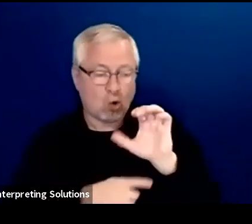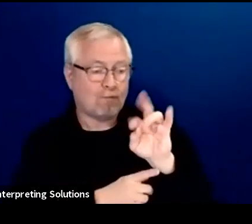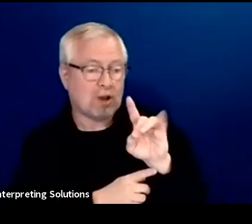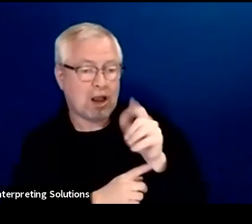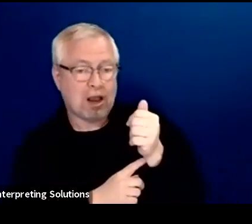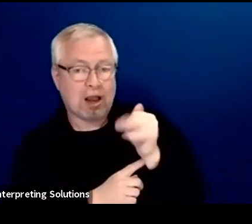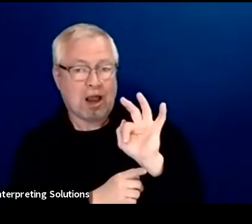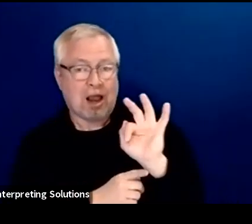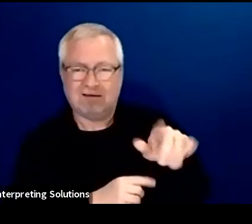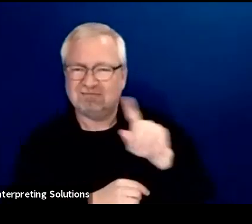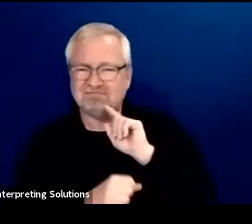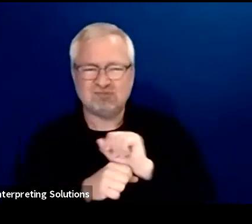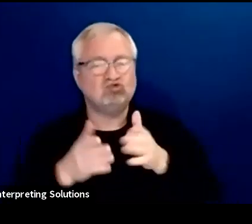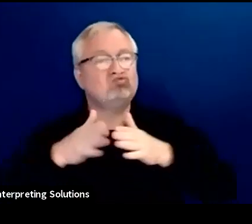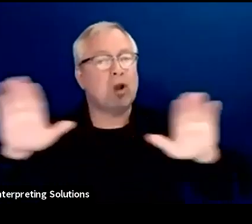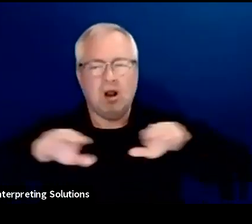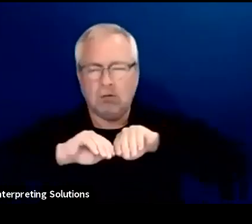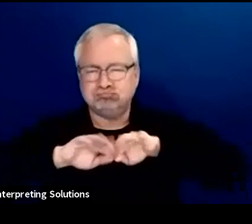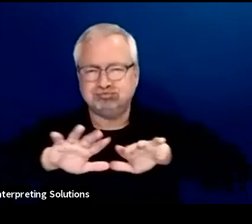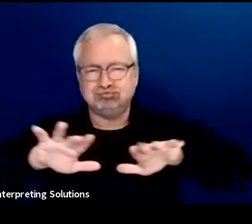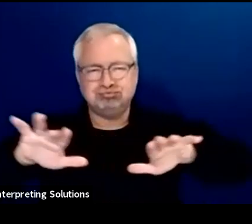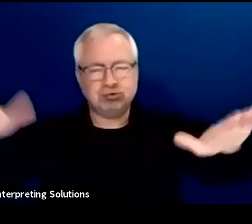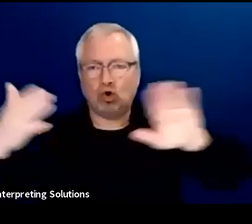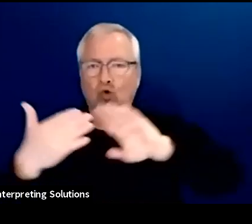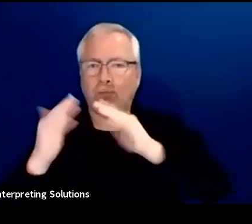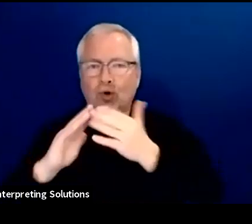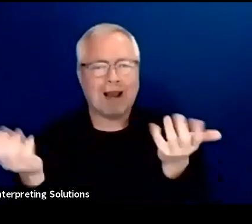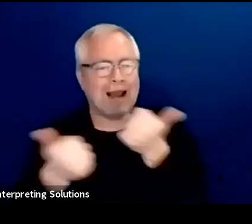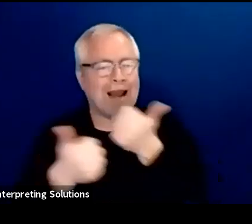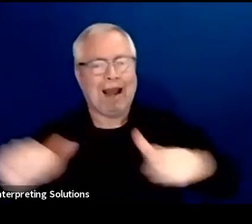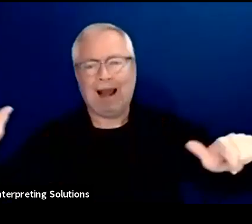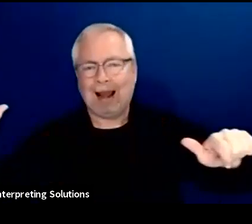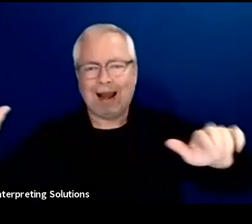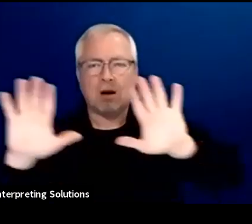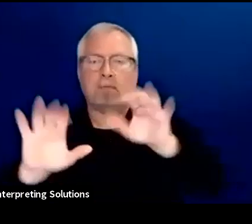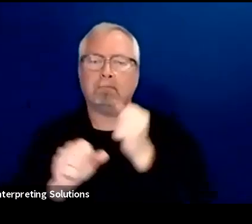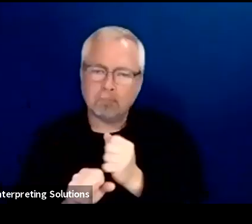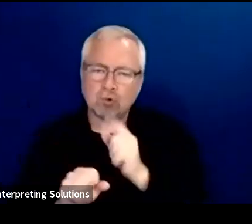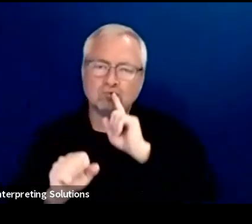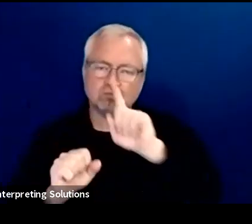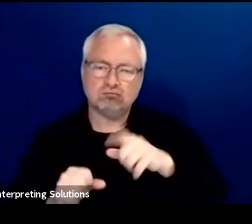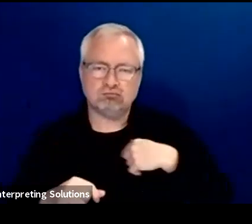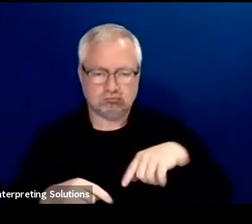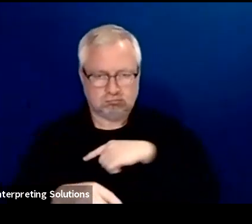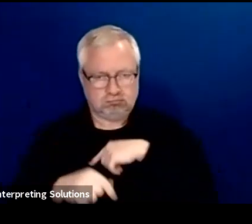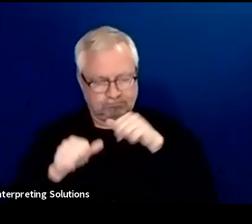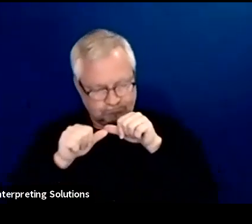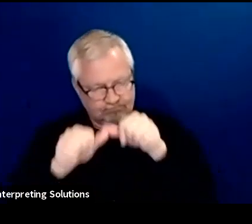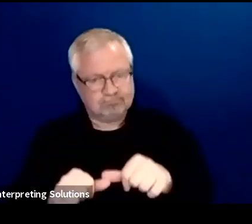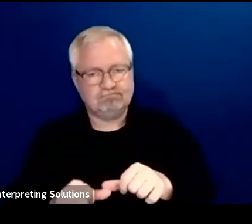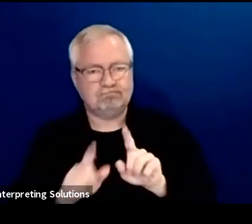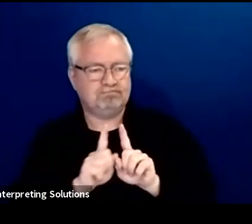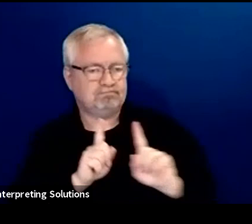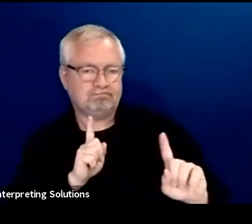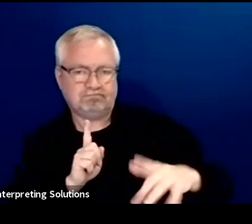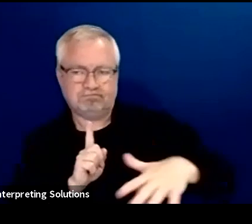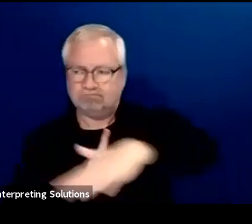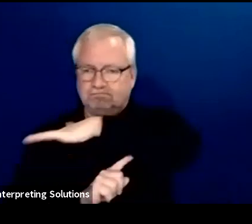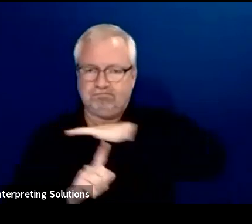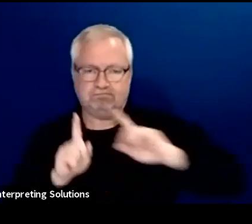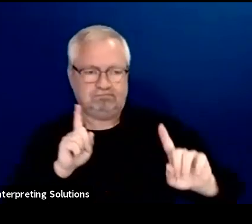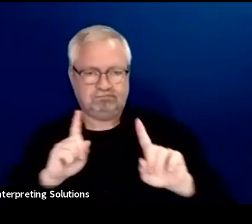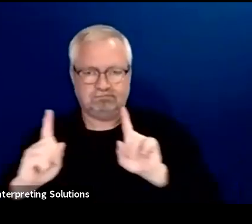all of our communities, and why it is so very important that we practice social distancing and take those other protective measures in all areas